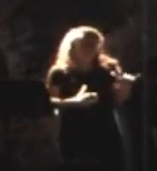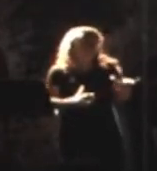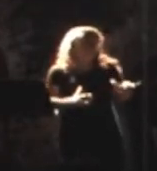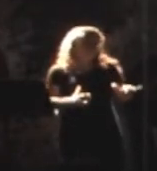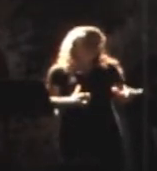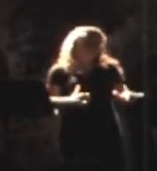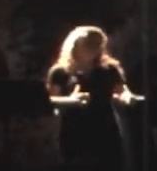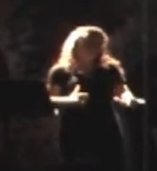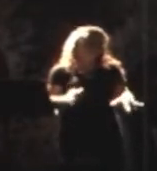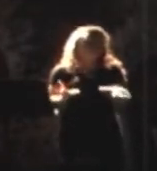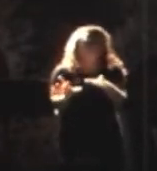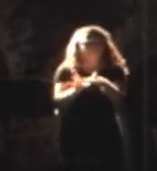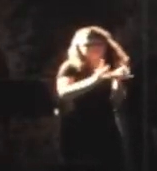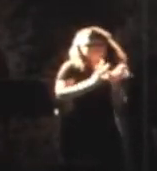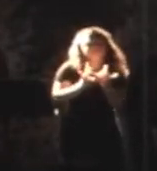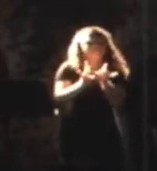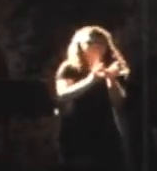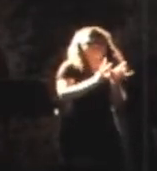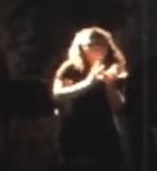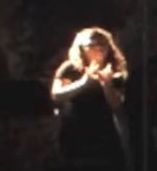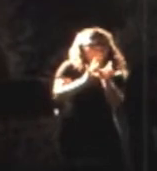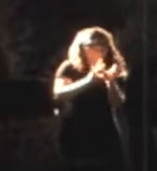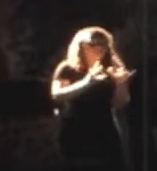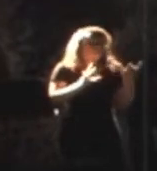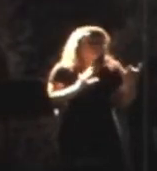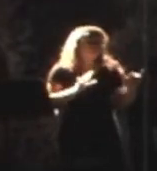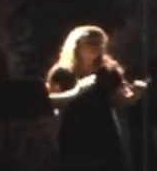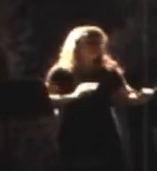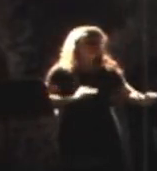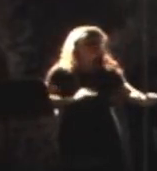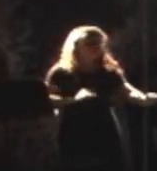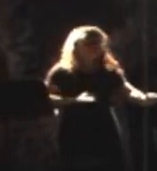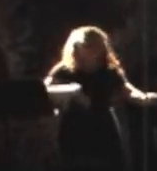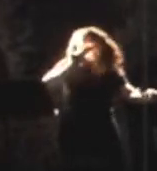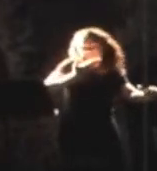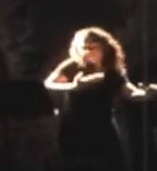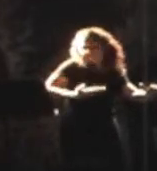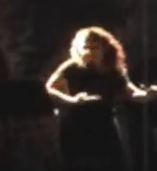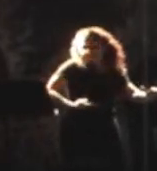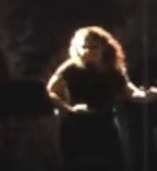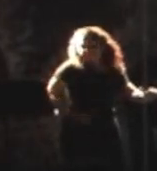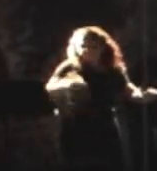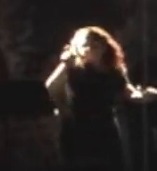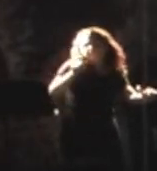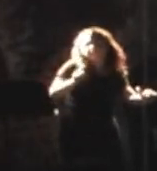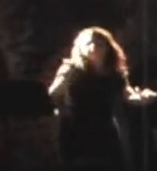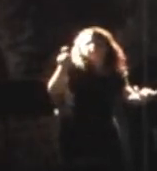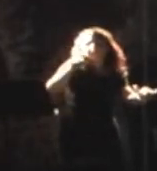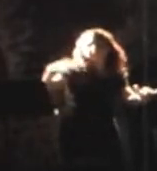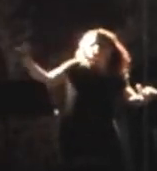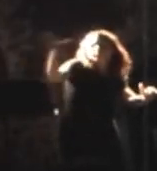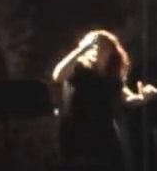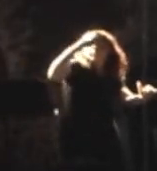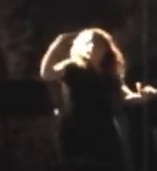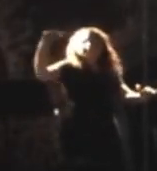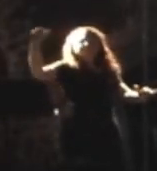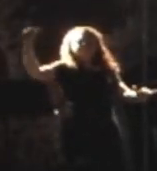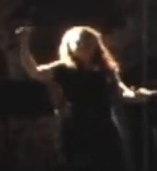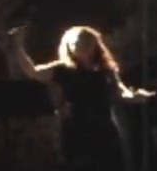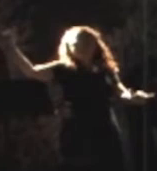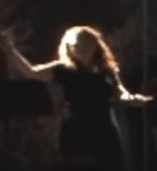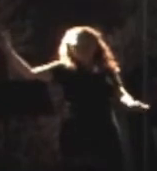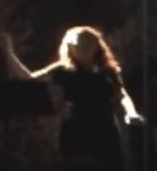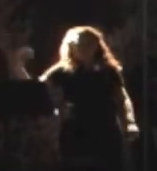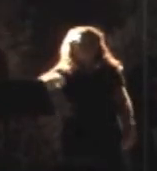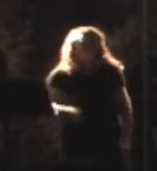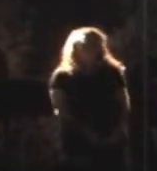so much Than to drown in your love And not feel your rain